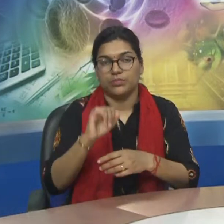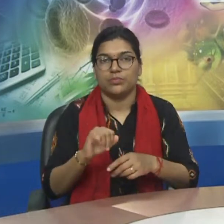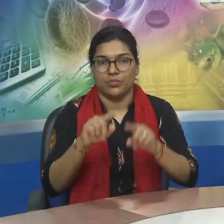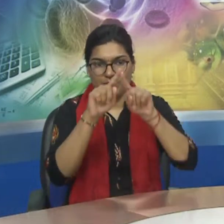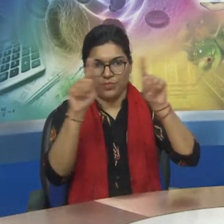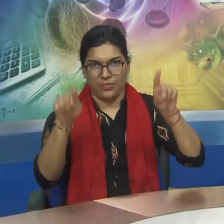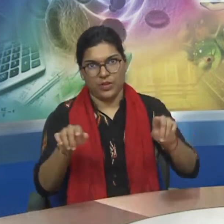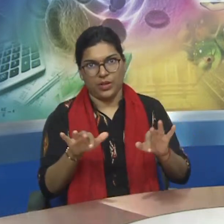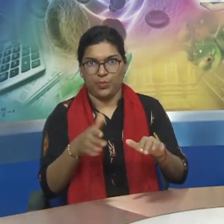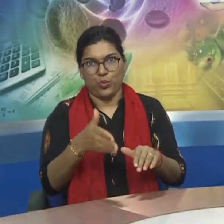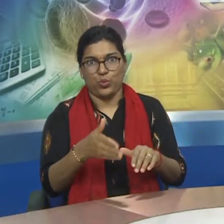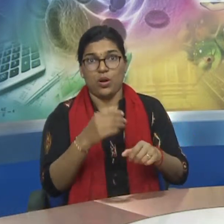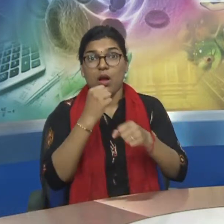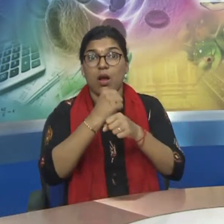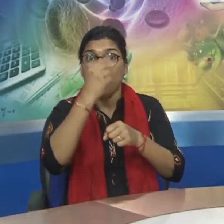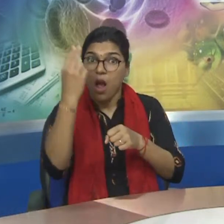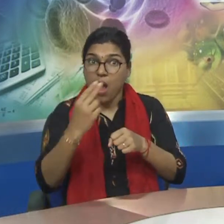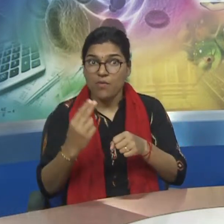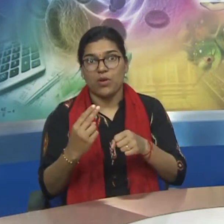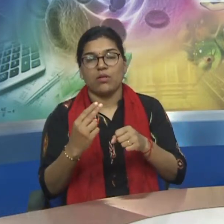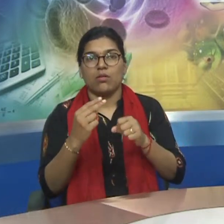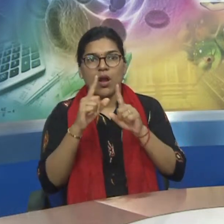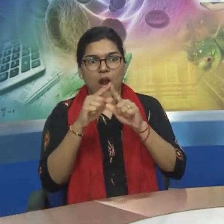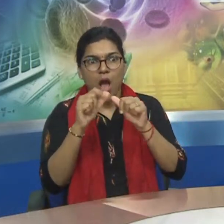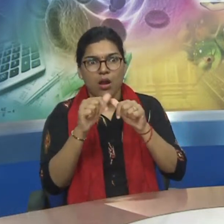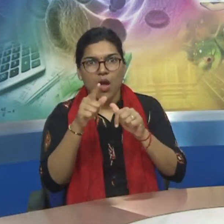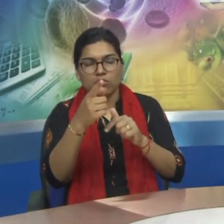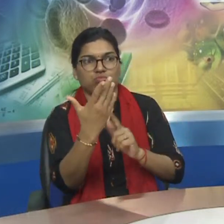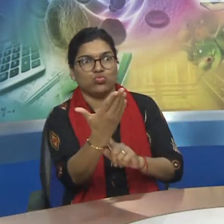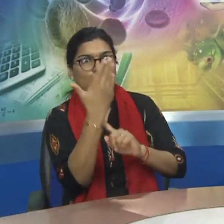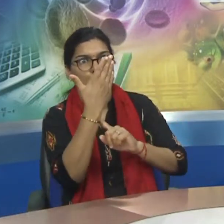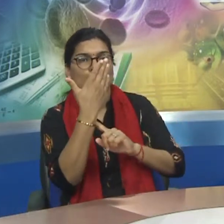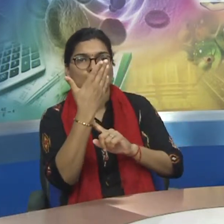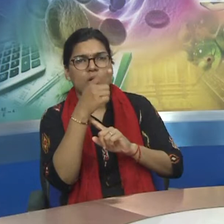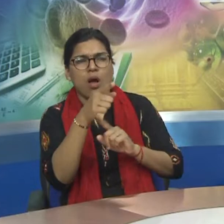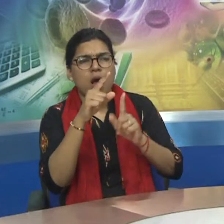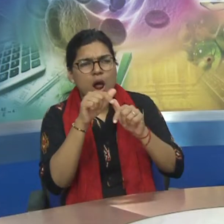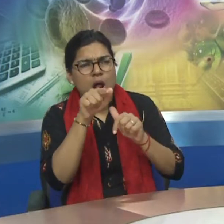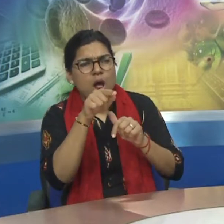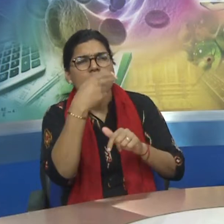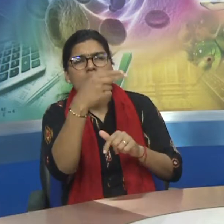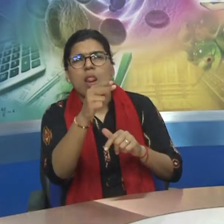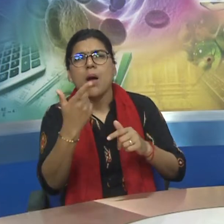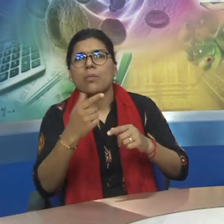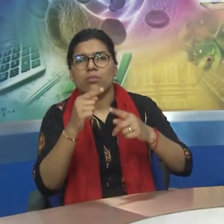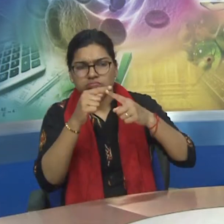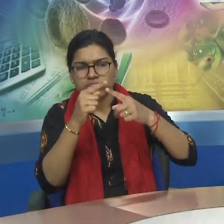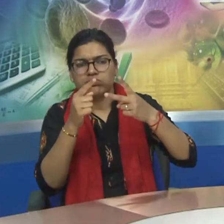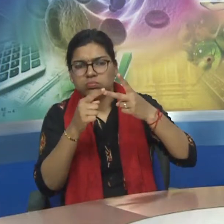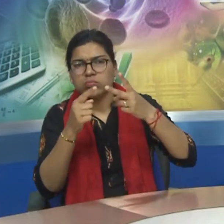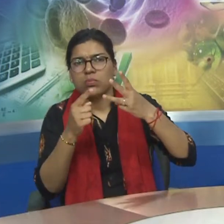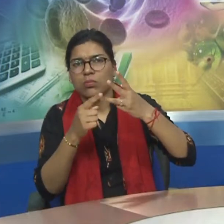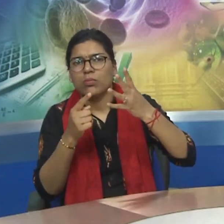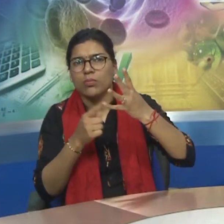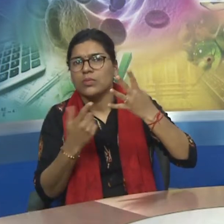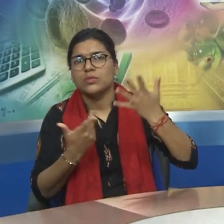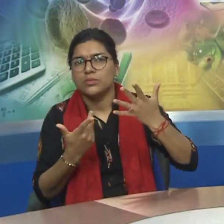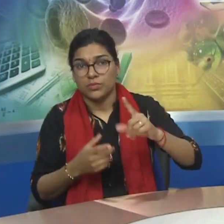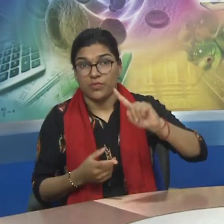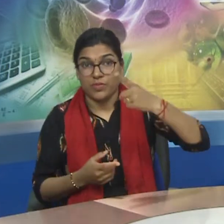Question 6. In a computer, graphic representation of data is named as.